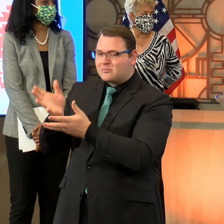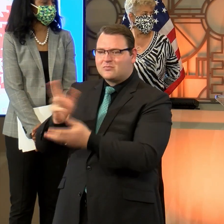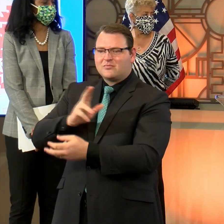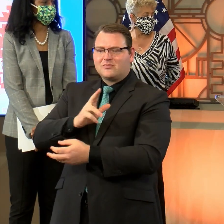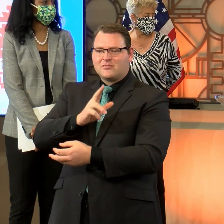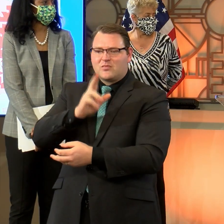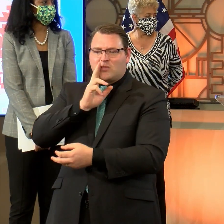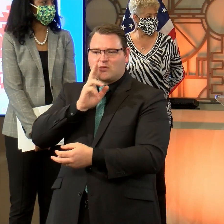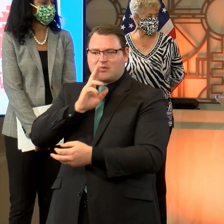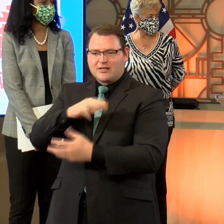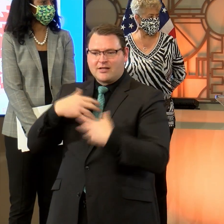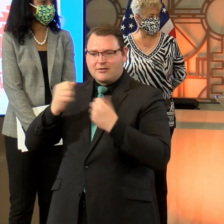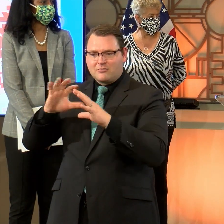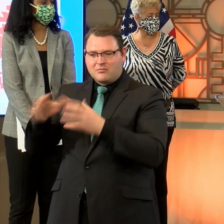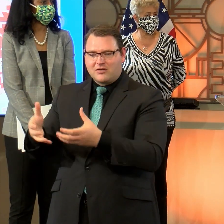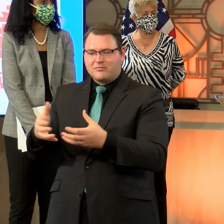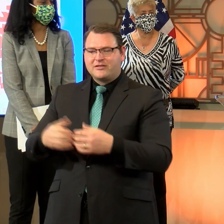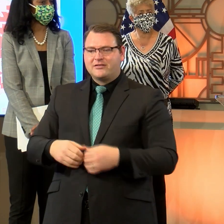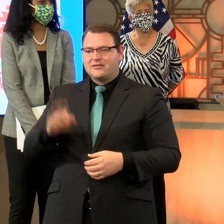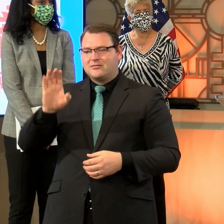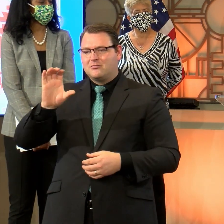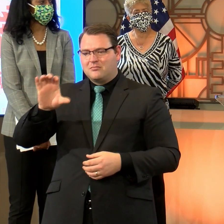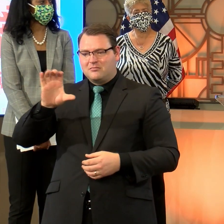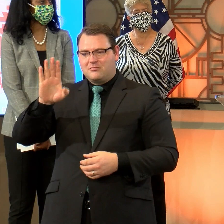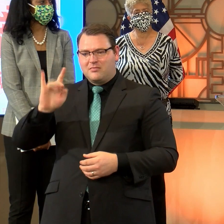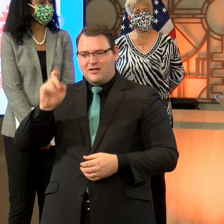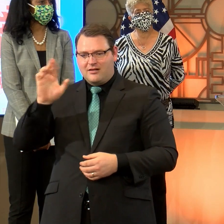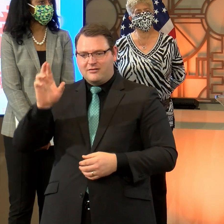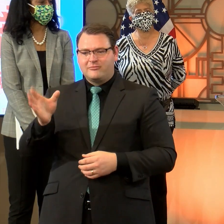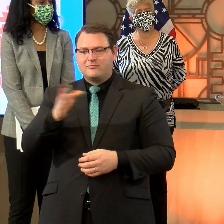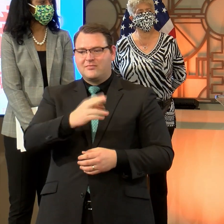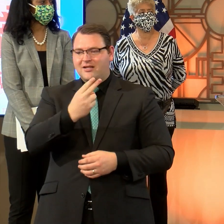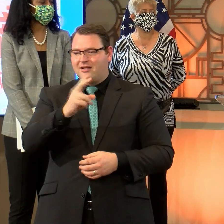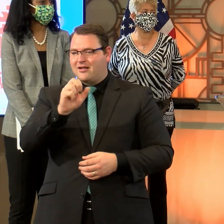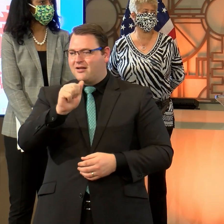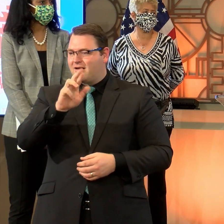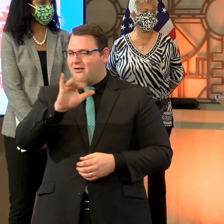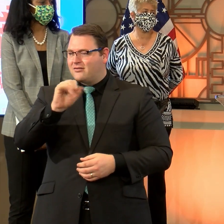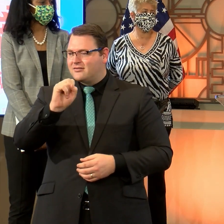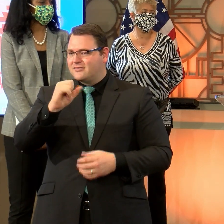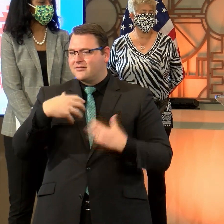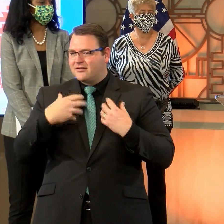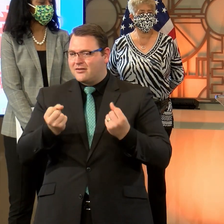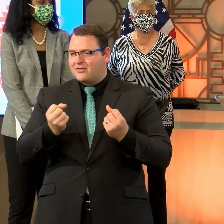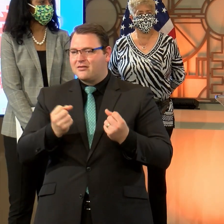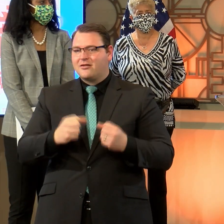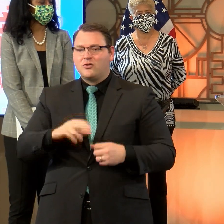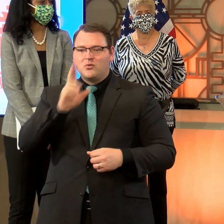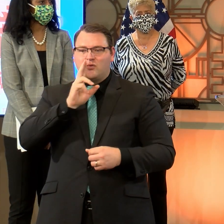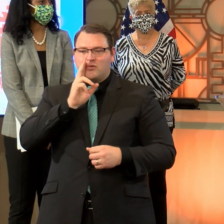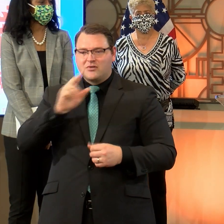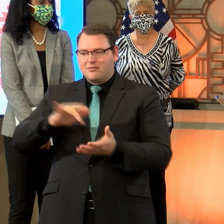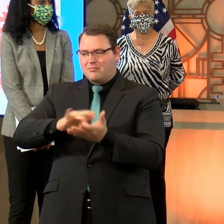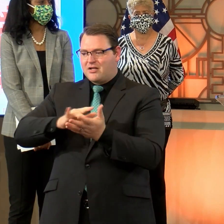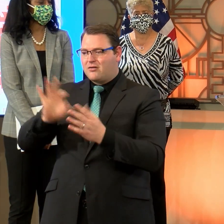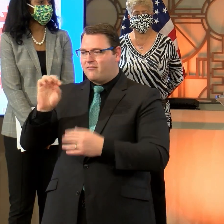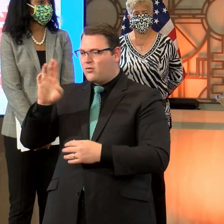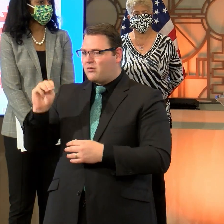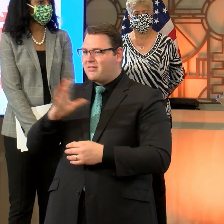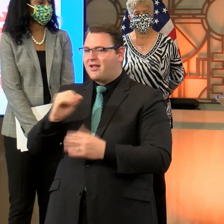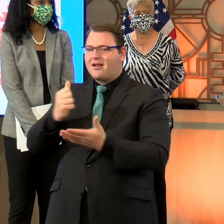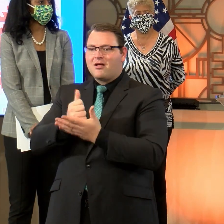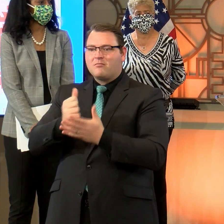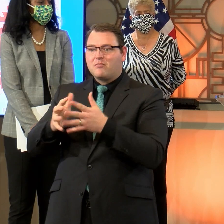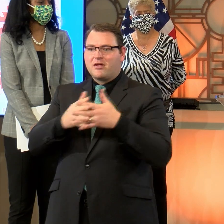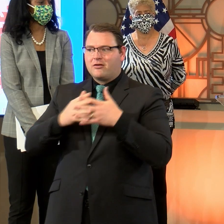College of Medicine, Harris Health, the Houston Medical Forum, Mental Health America, and so many others who are helping us with accurate